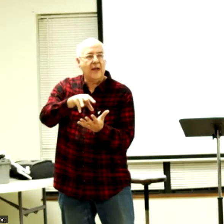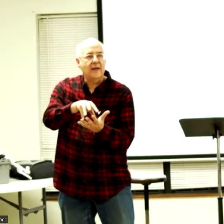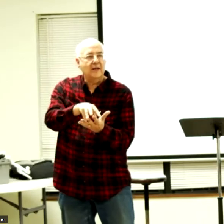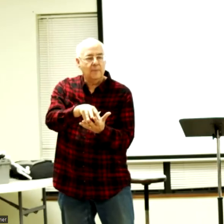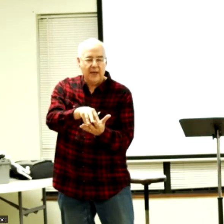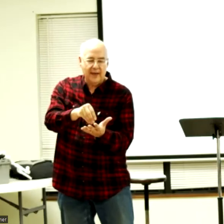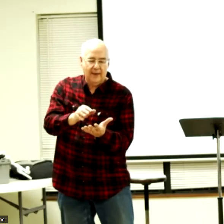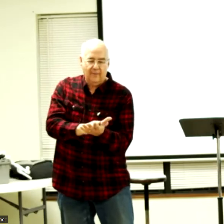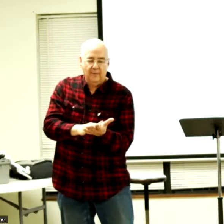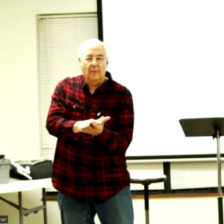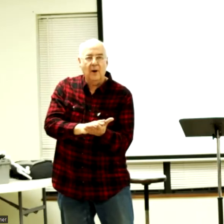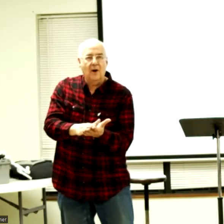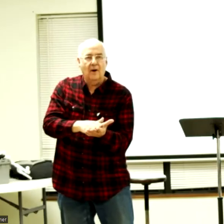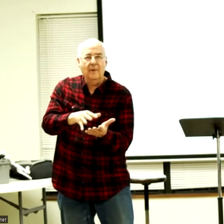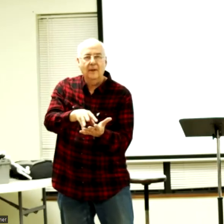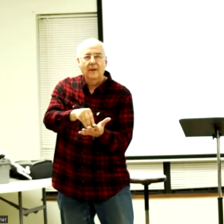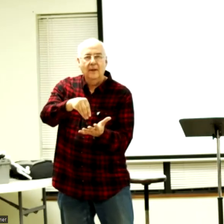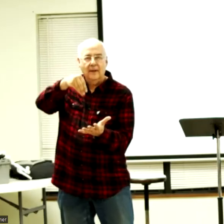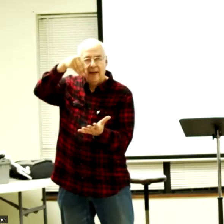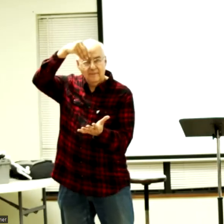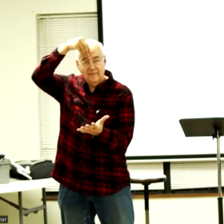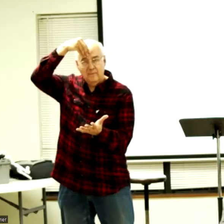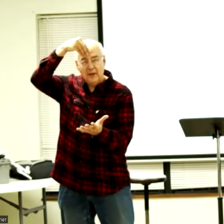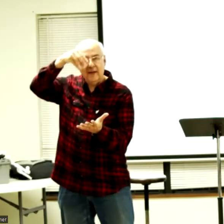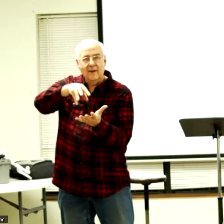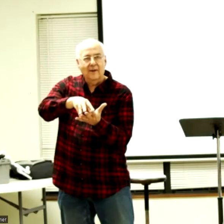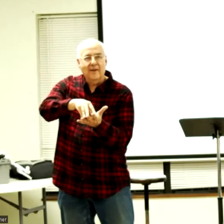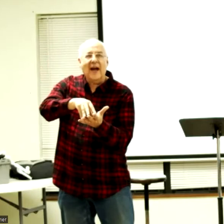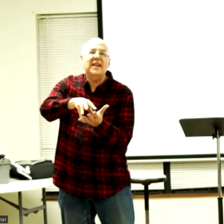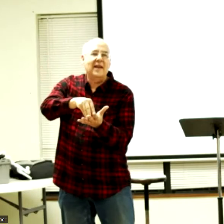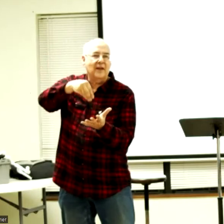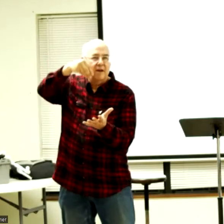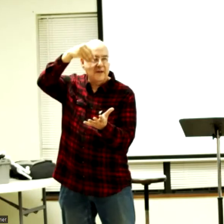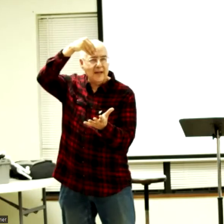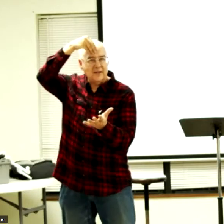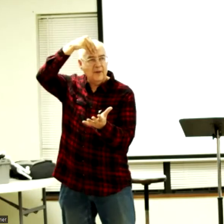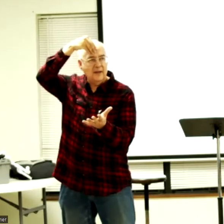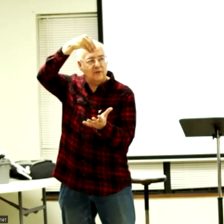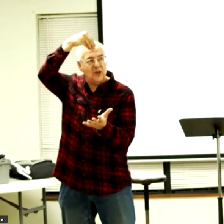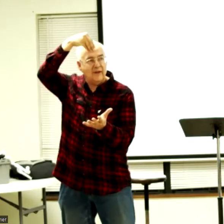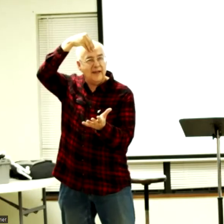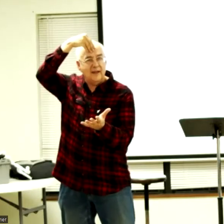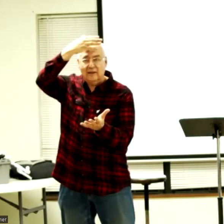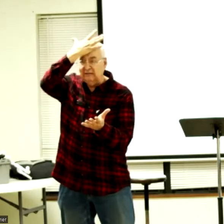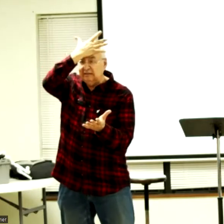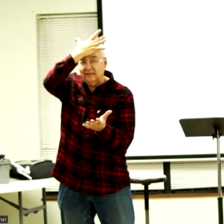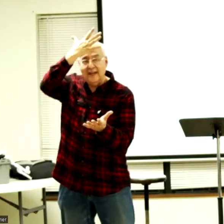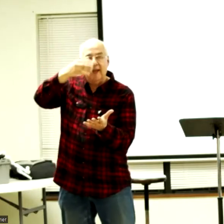Learning is picking up from your palm and putting it, the idea is that you're taking something and shoving it into your head,